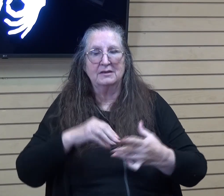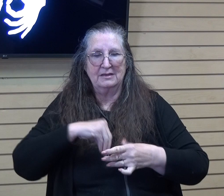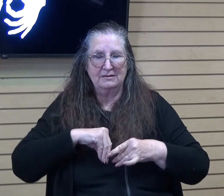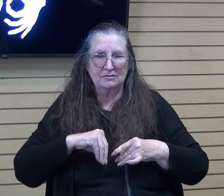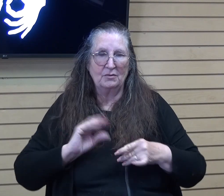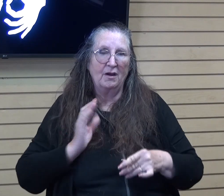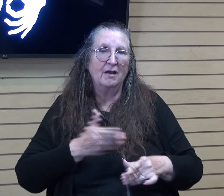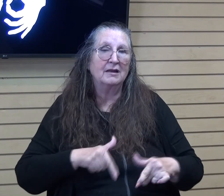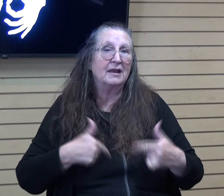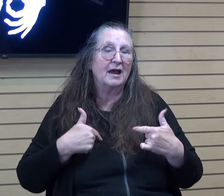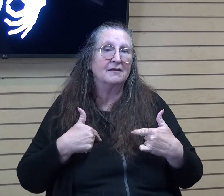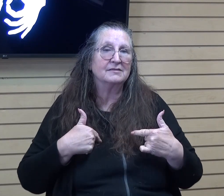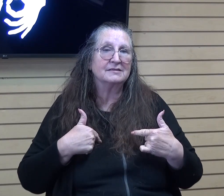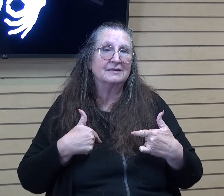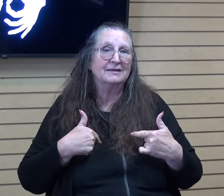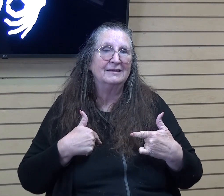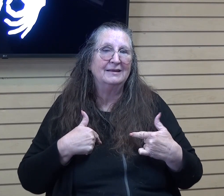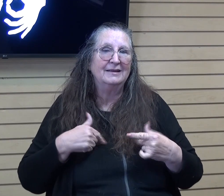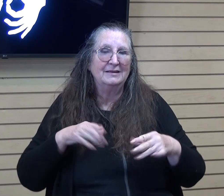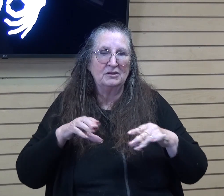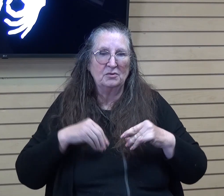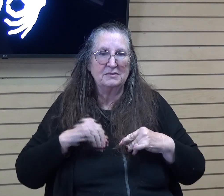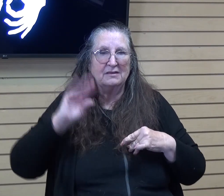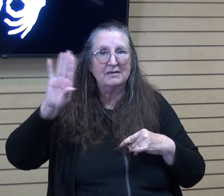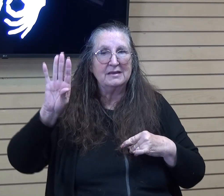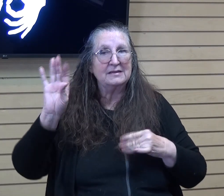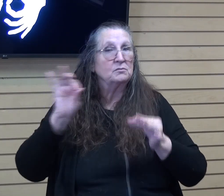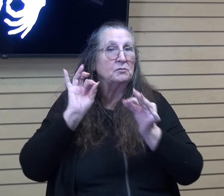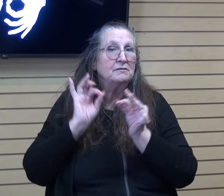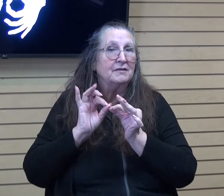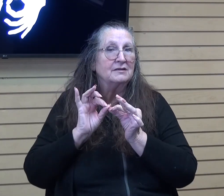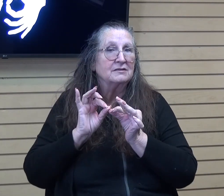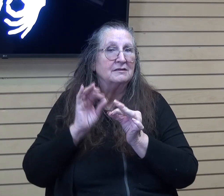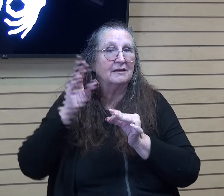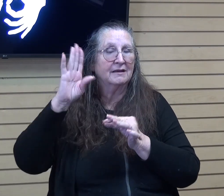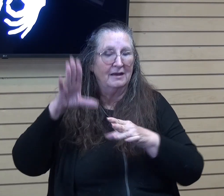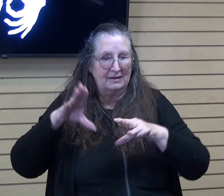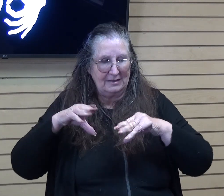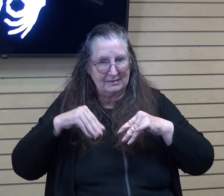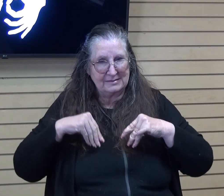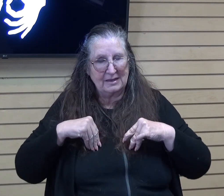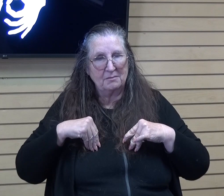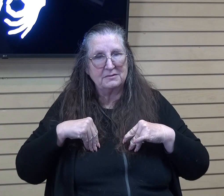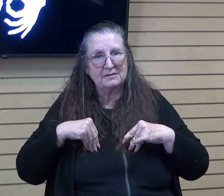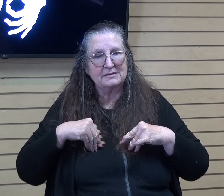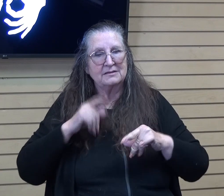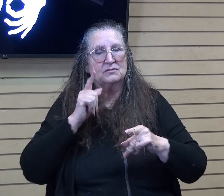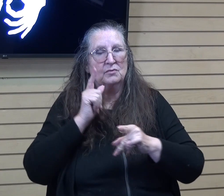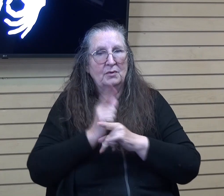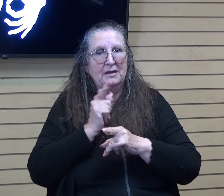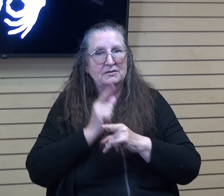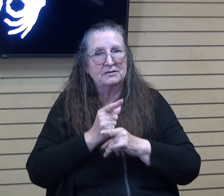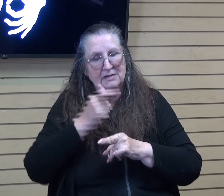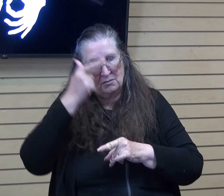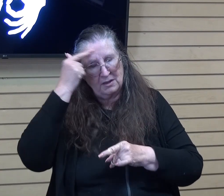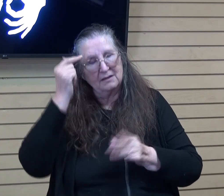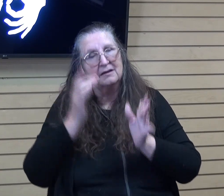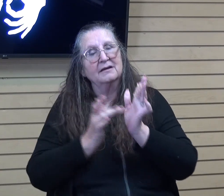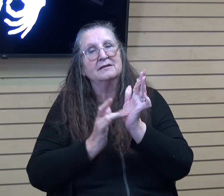lives is to receive his perfection, so that God accepts us as righteous because of Christ. And that's